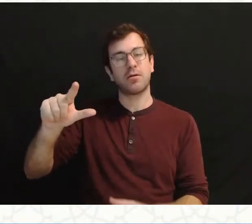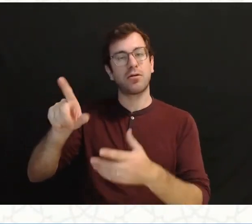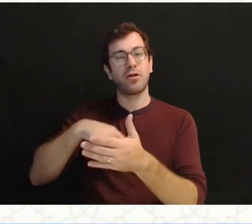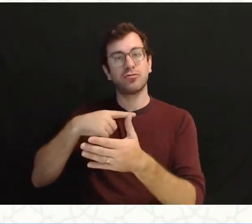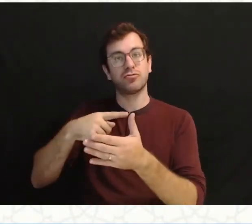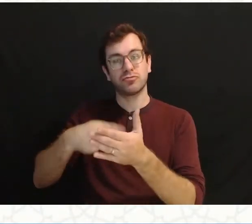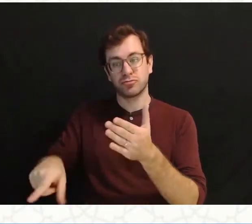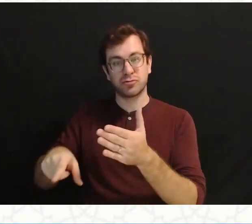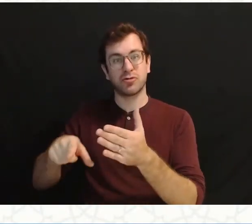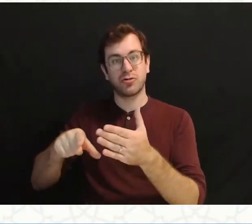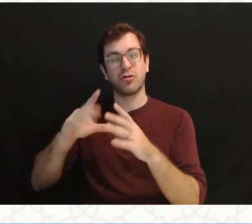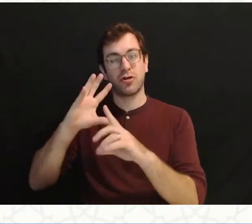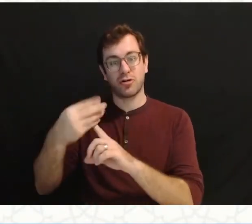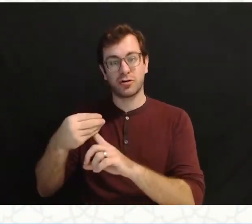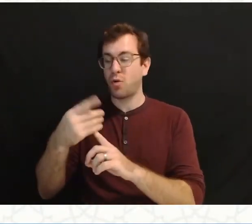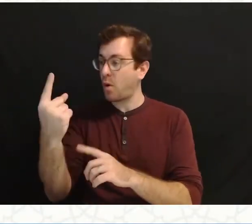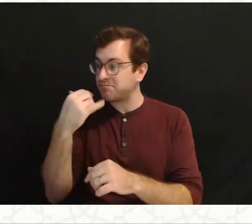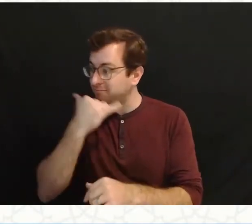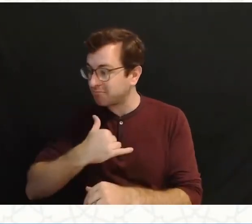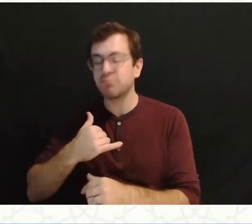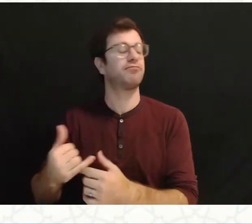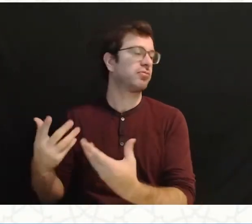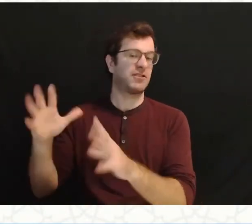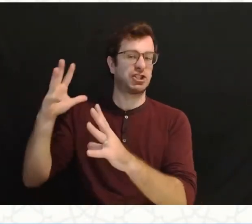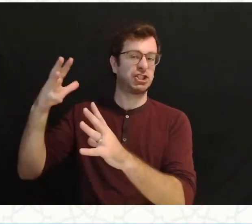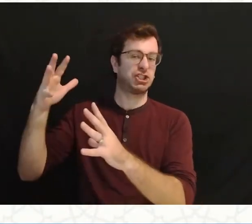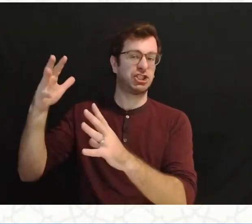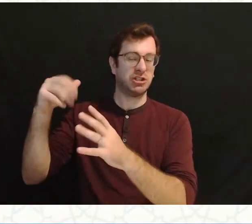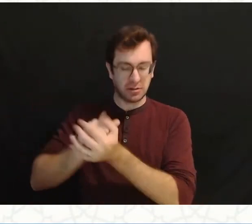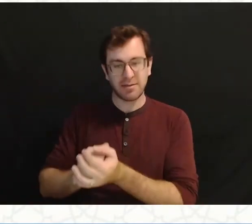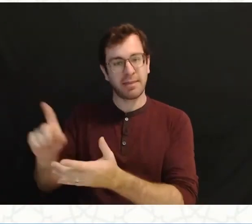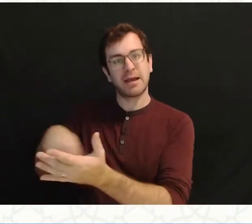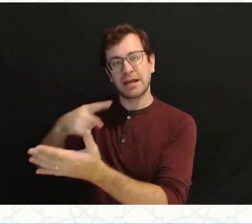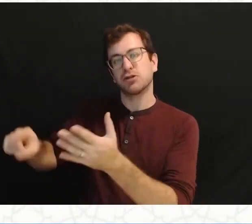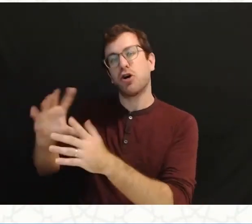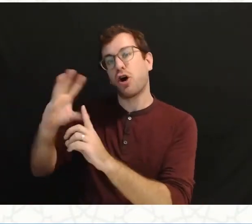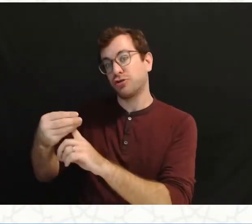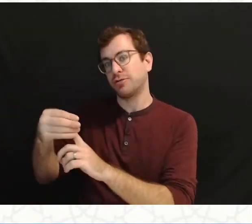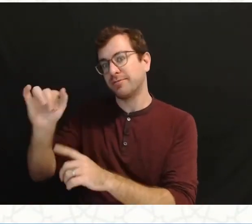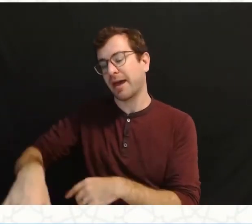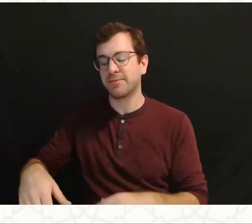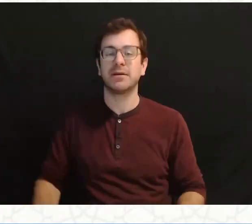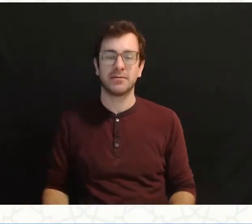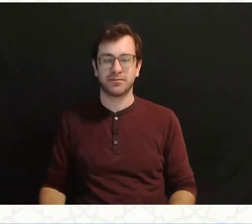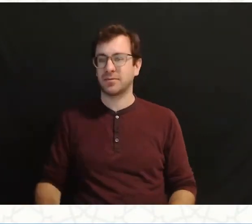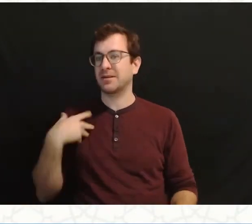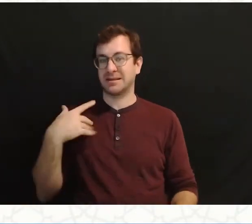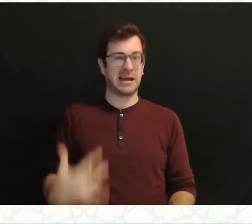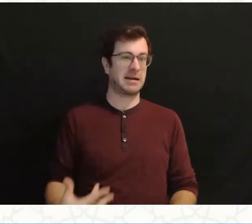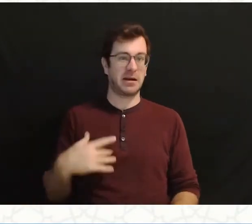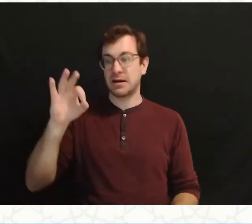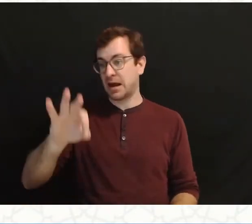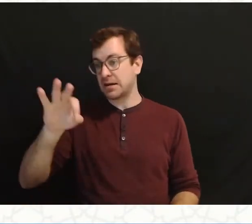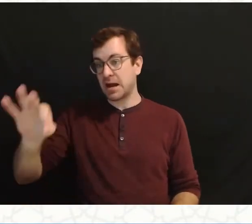you're out. Say one thing, it's done. That culture is around it. And literally 99% of